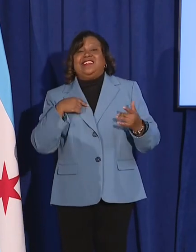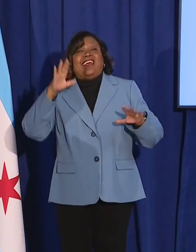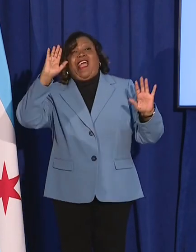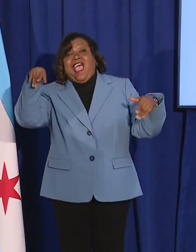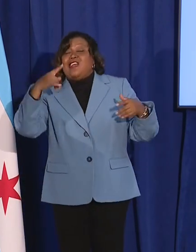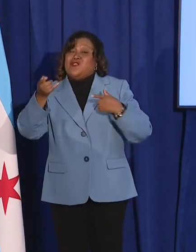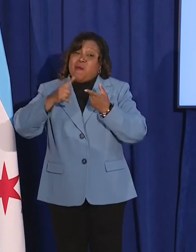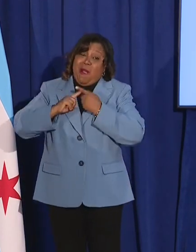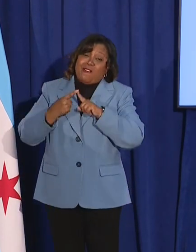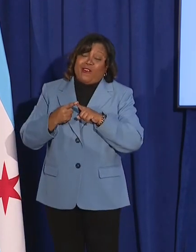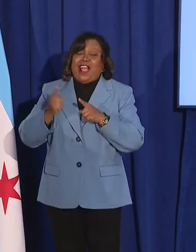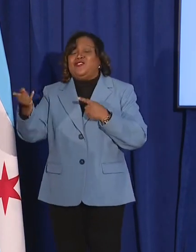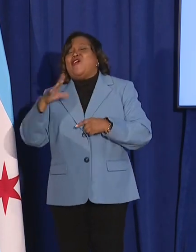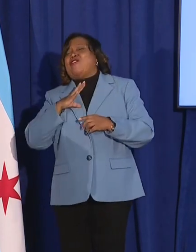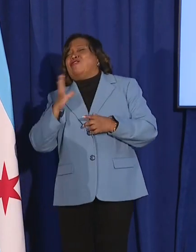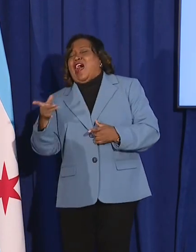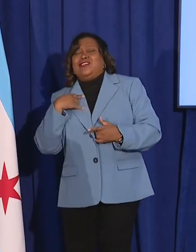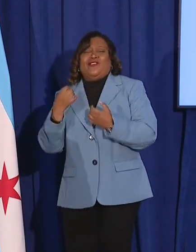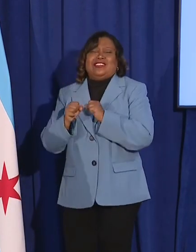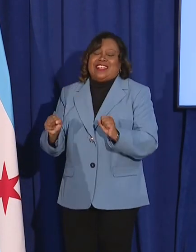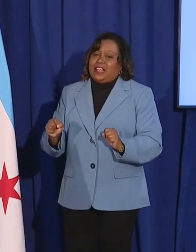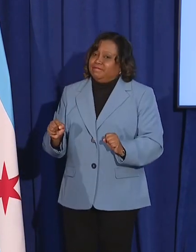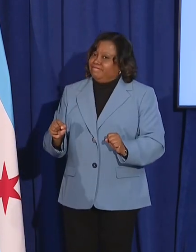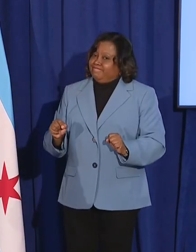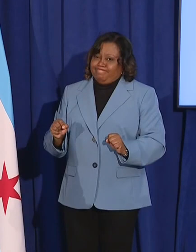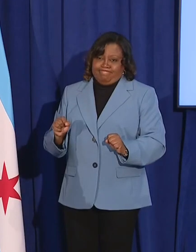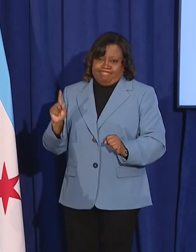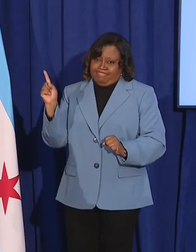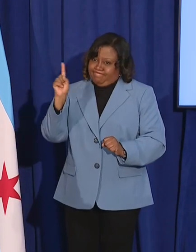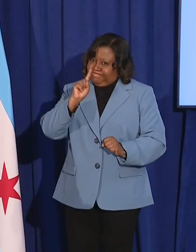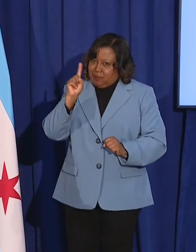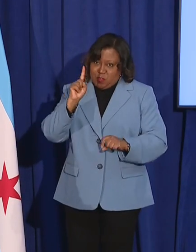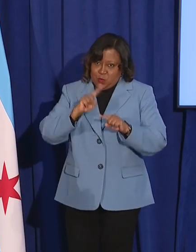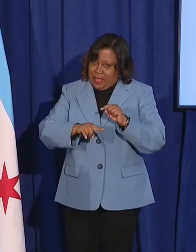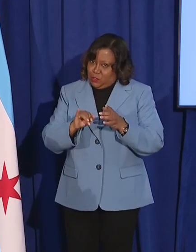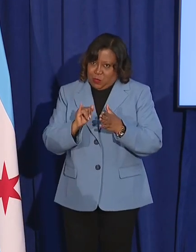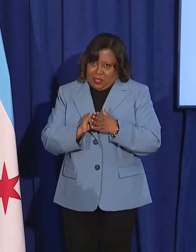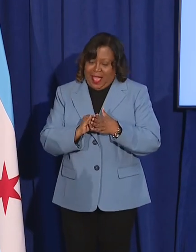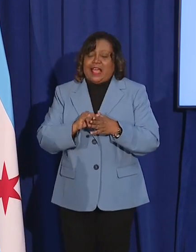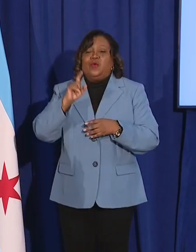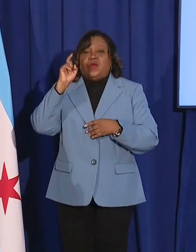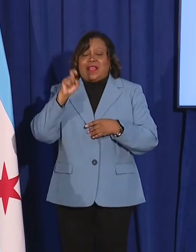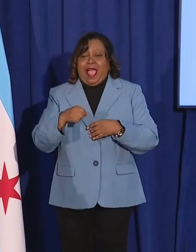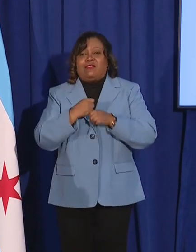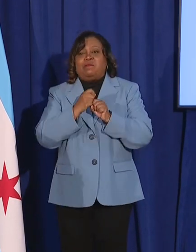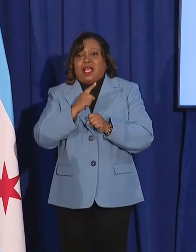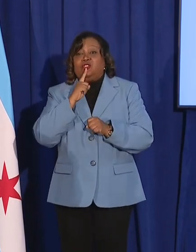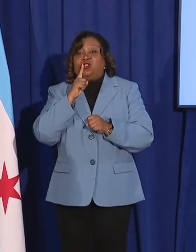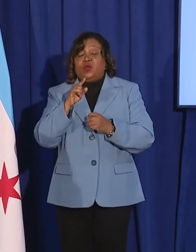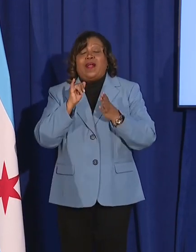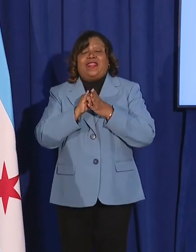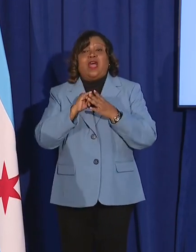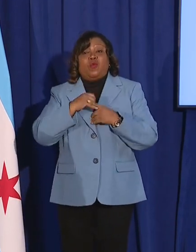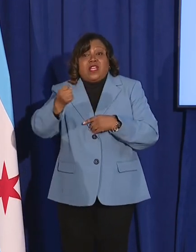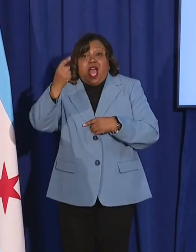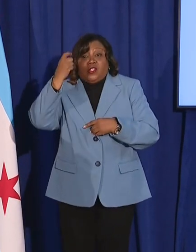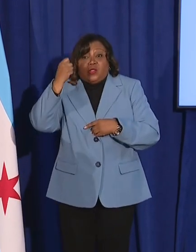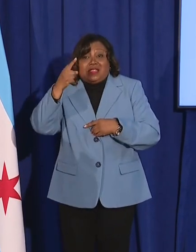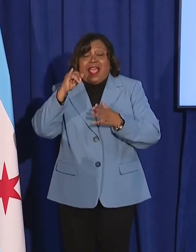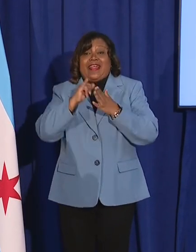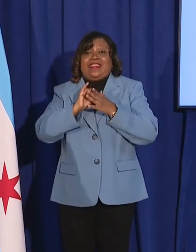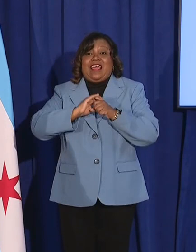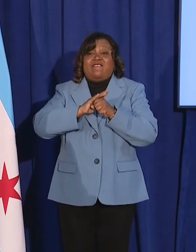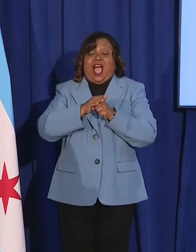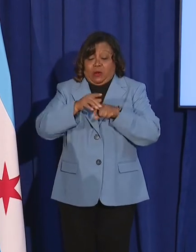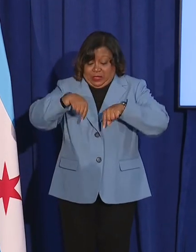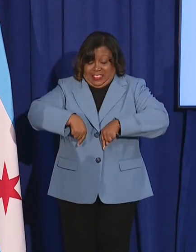hey, you're my friend, you're fine, you're safe. Cannot do that. We've got to make sure that we understand the